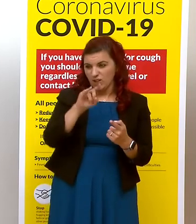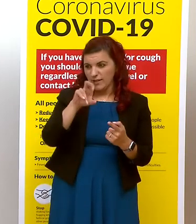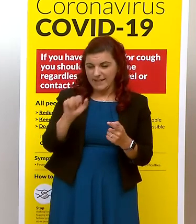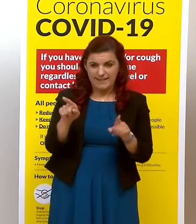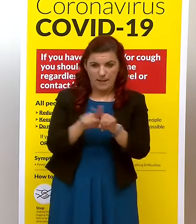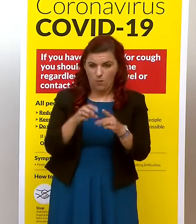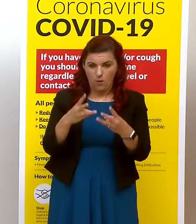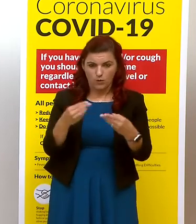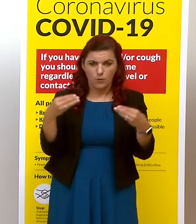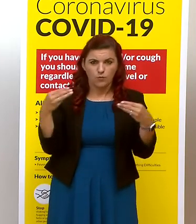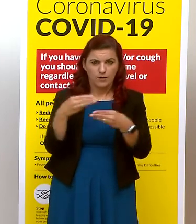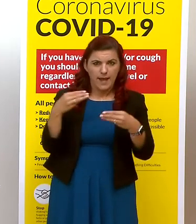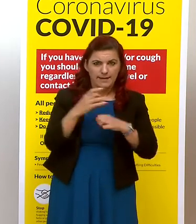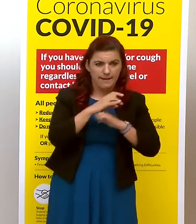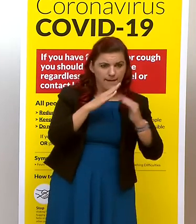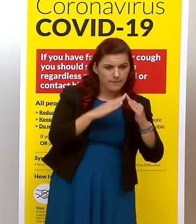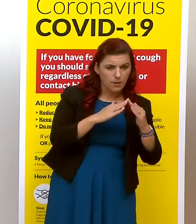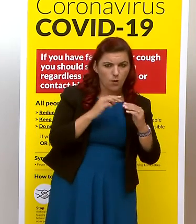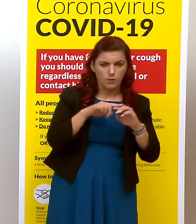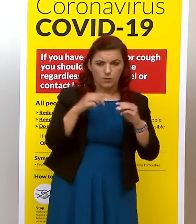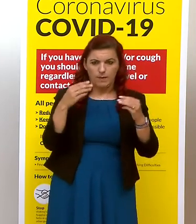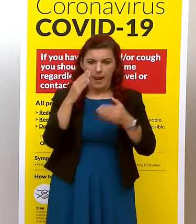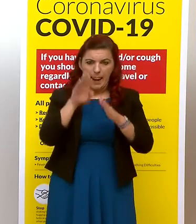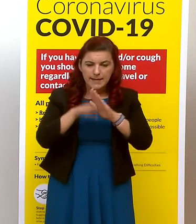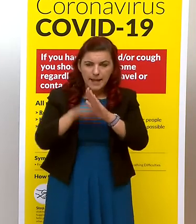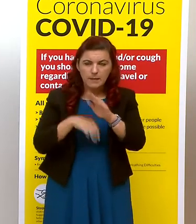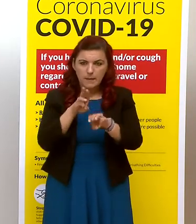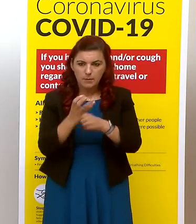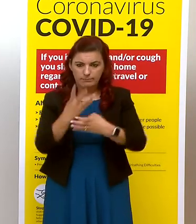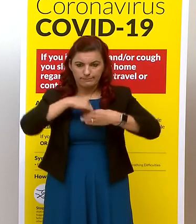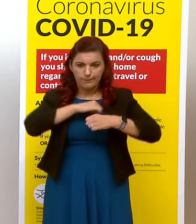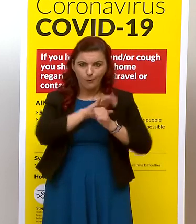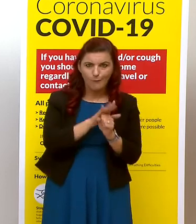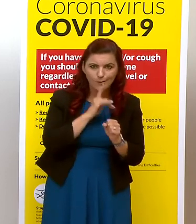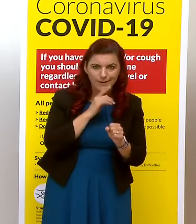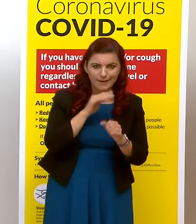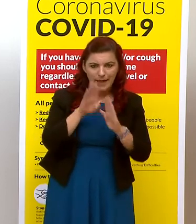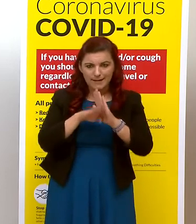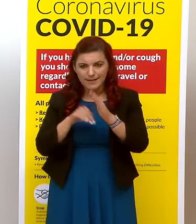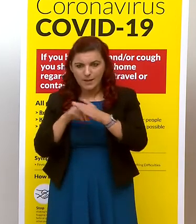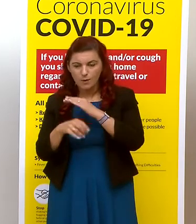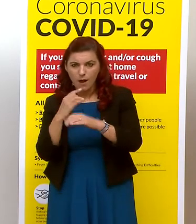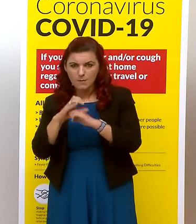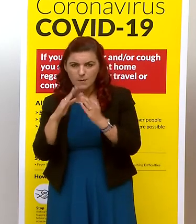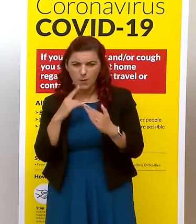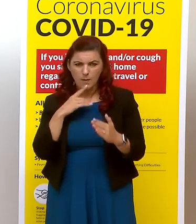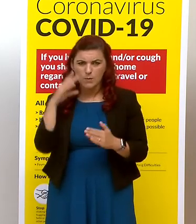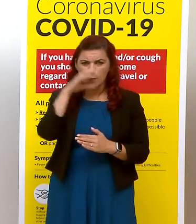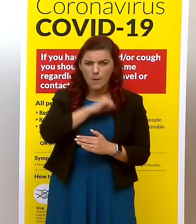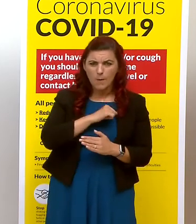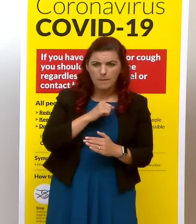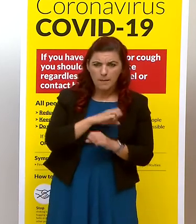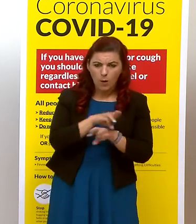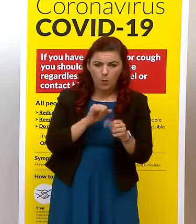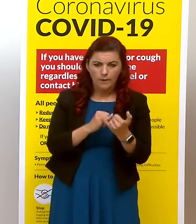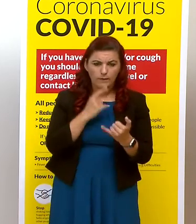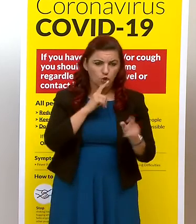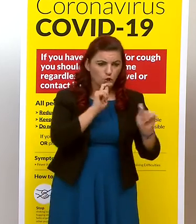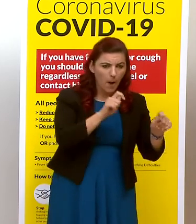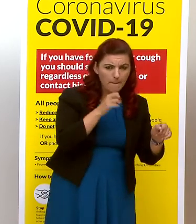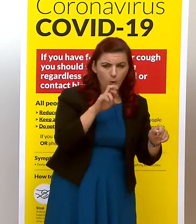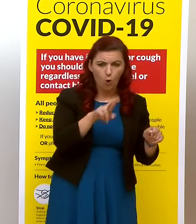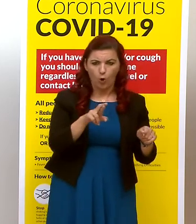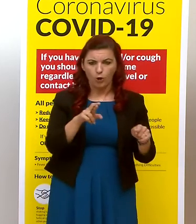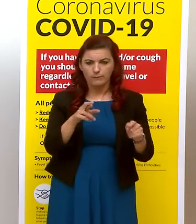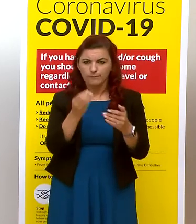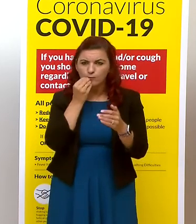protect our hospitals, we want fewer patients coming in sick, we don't want outbreaks. We expect people, whether they're supermarkets or shops or